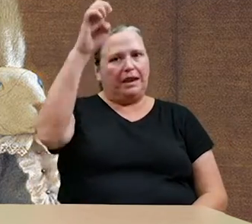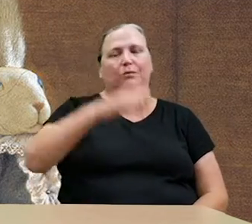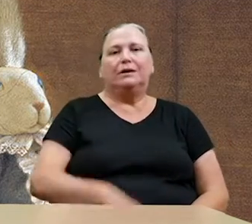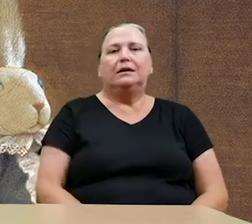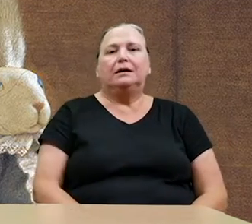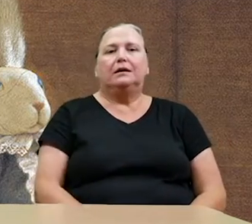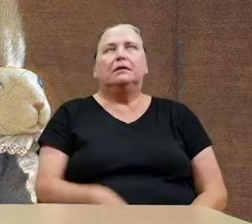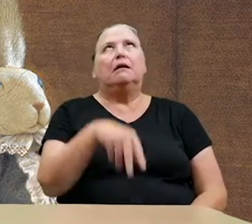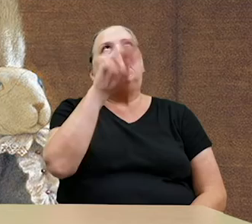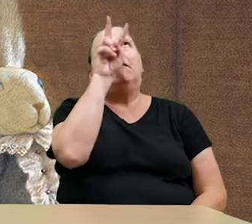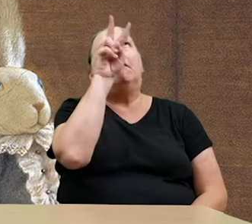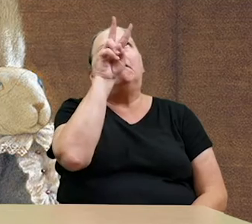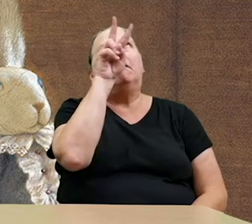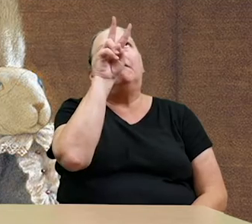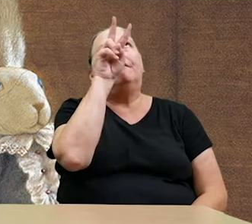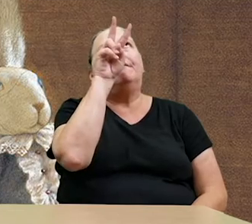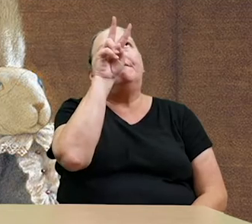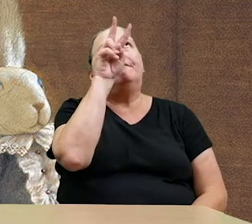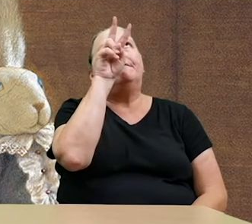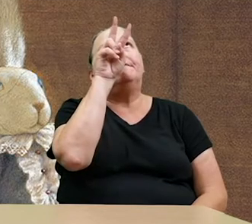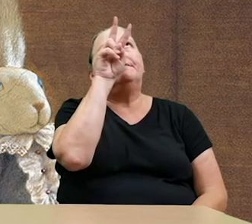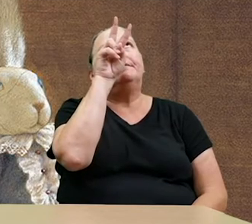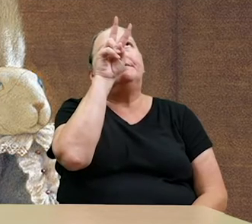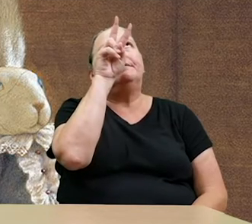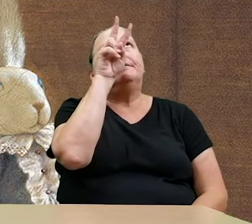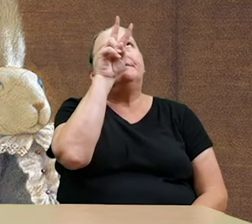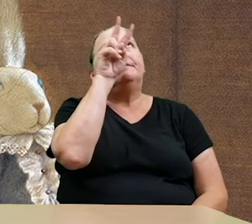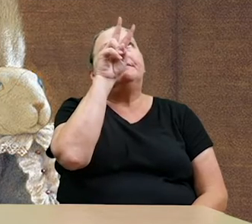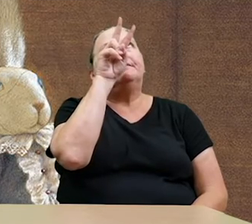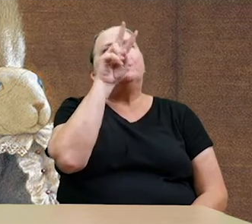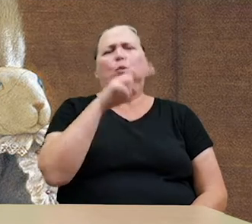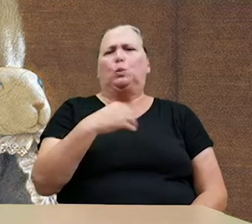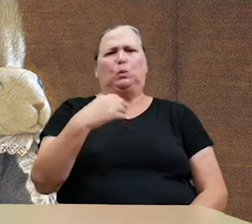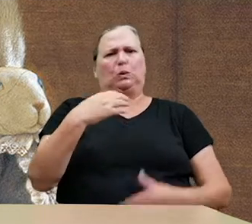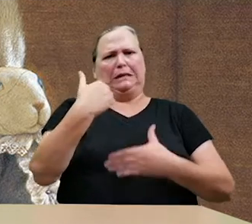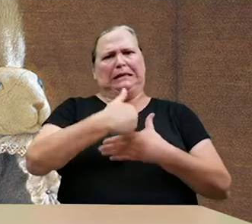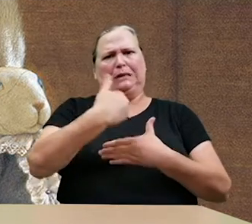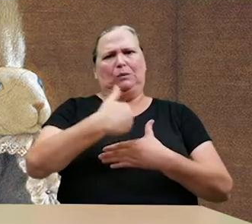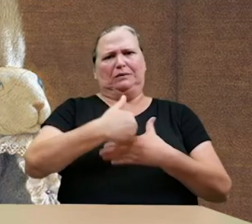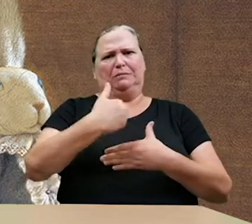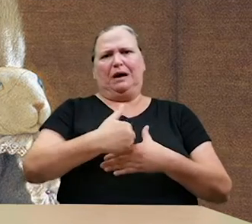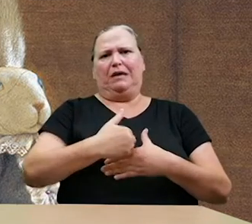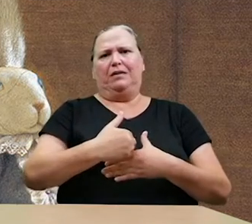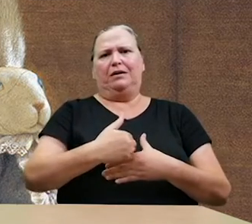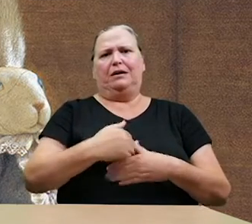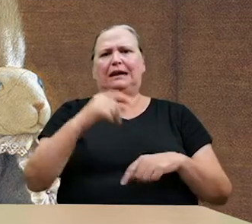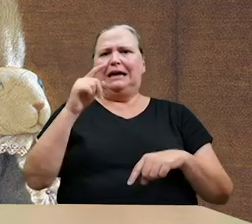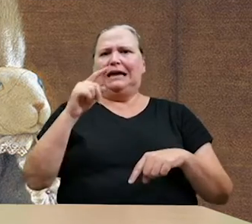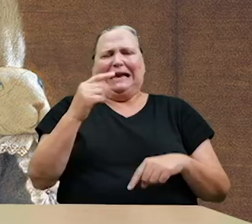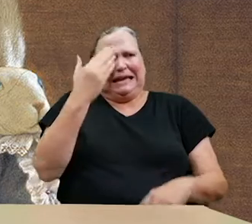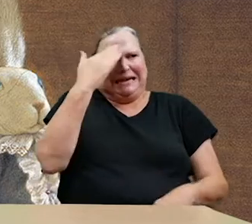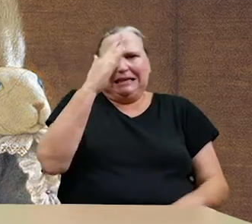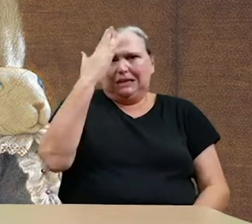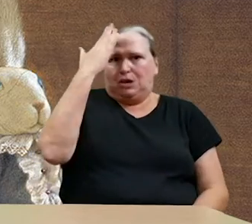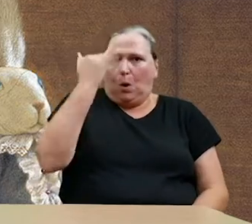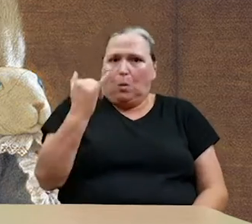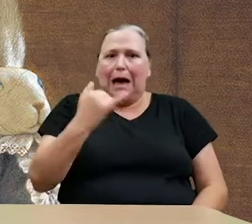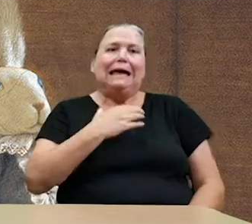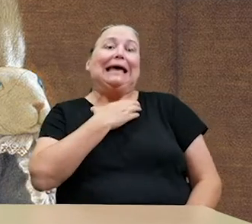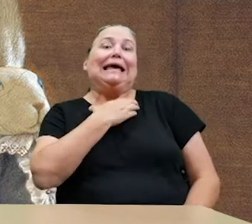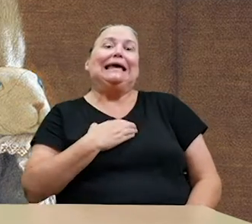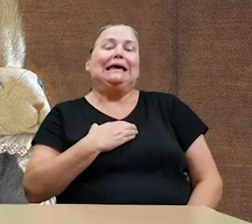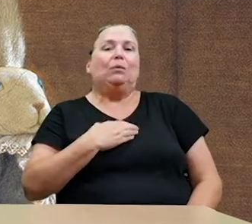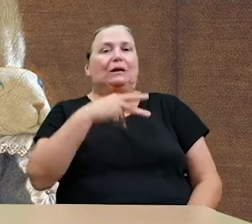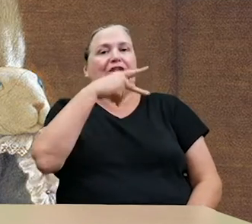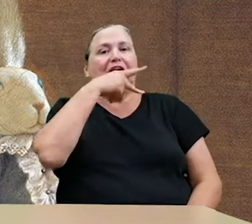continued to stare up at the ceiling. He was agitated for some reason that he could not name. He wished that Pellegrina